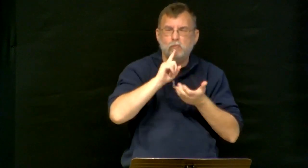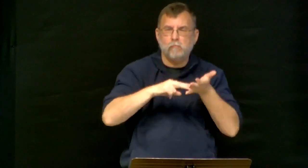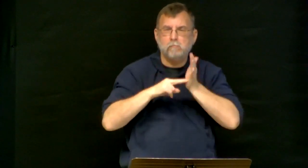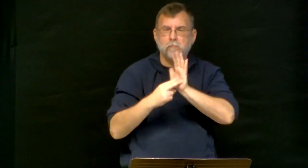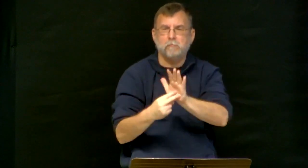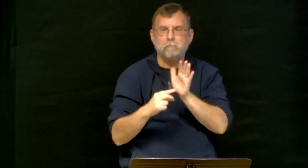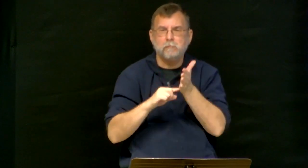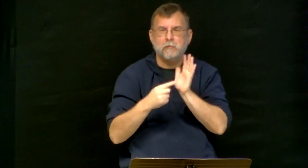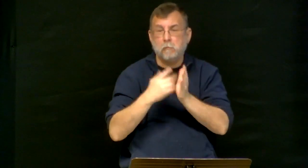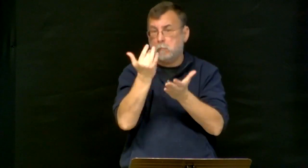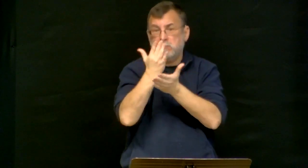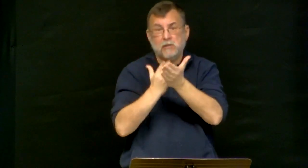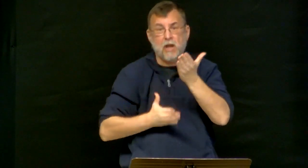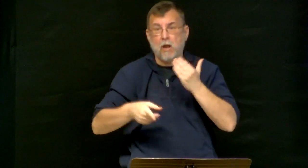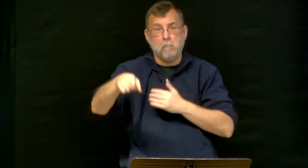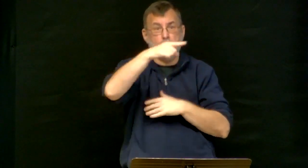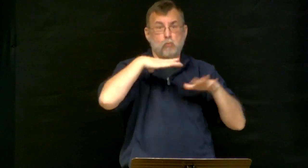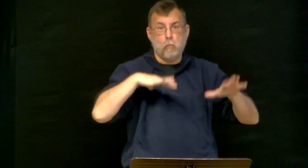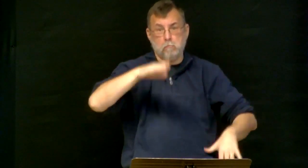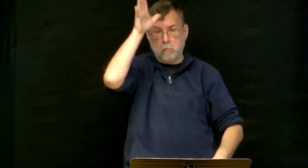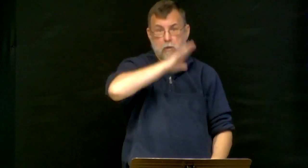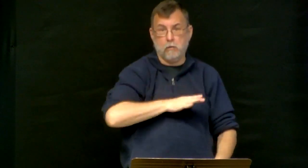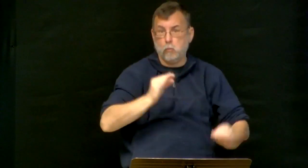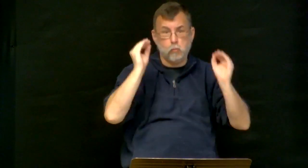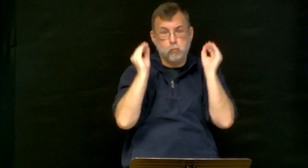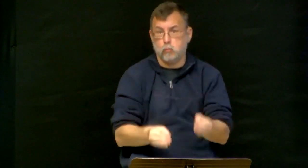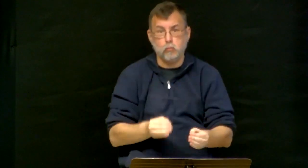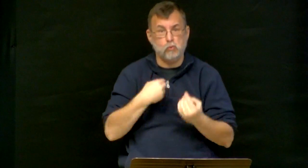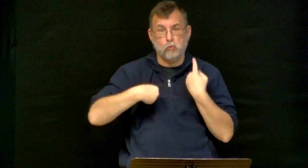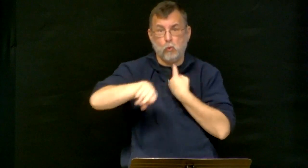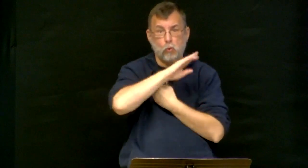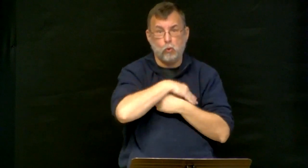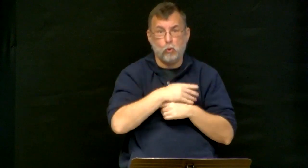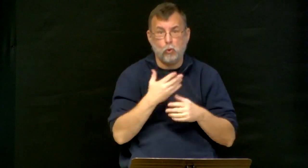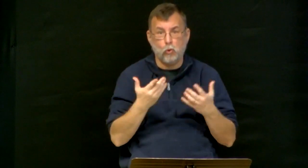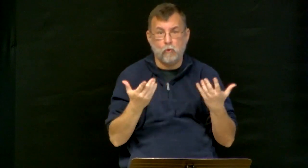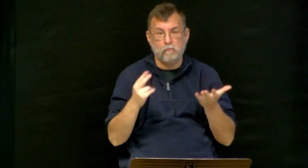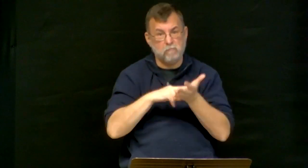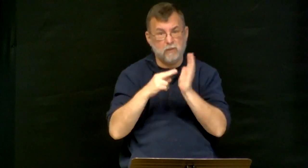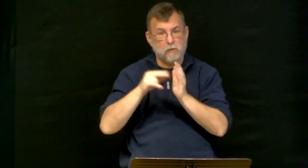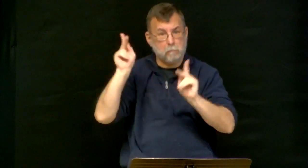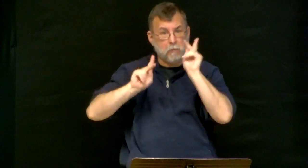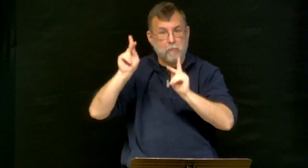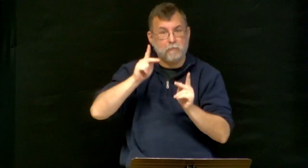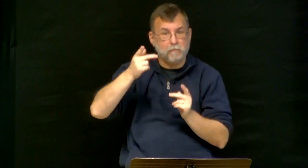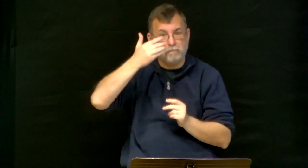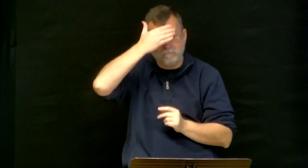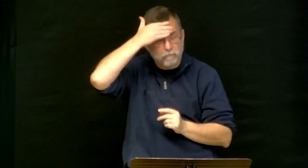And that's why we have the scarf. That's what that represents. Maybe some of you don't use a scarf when you're making a snowman.